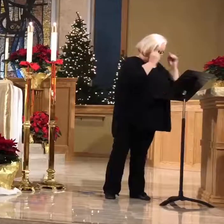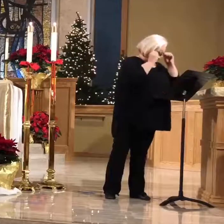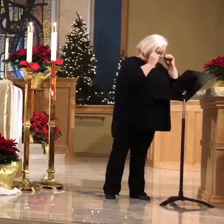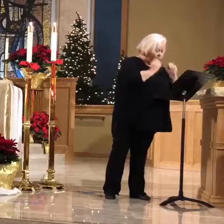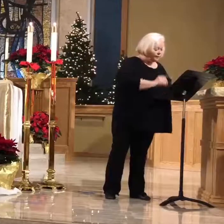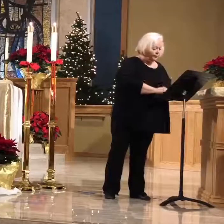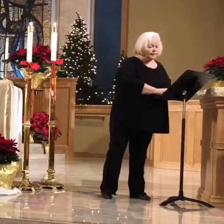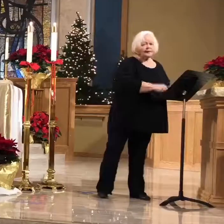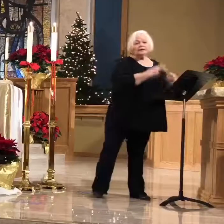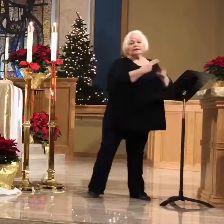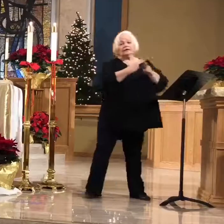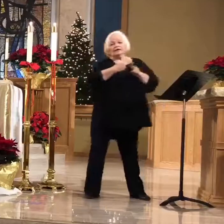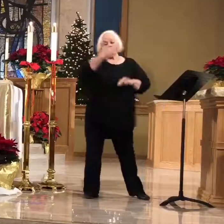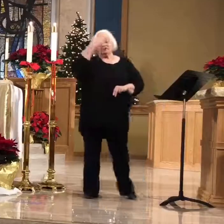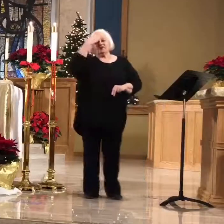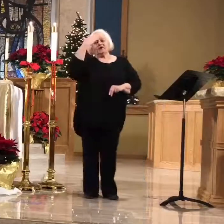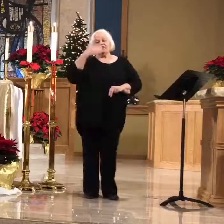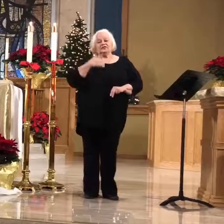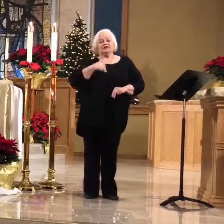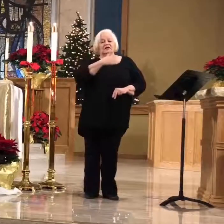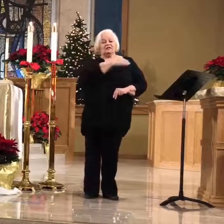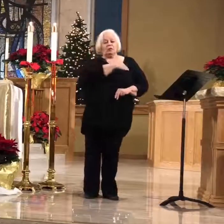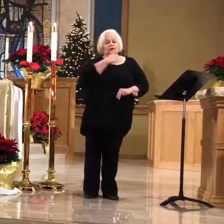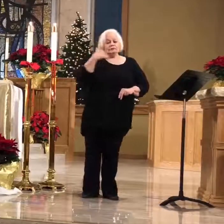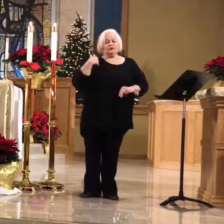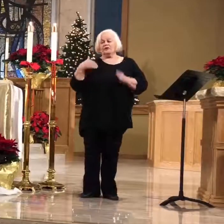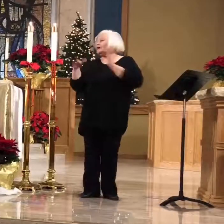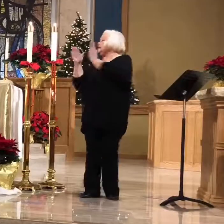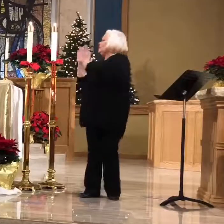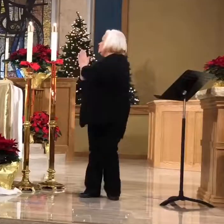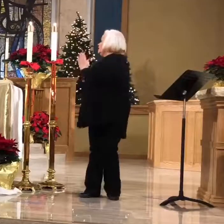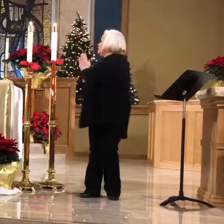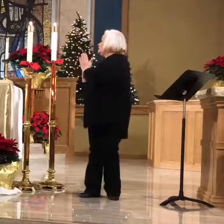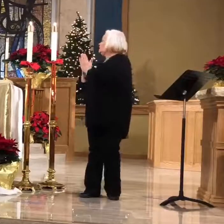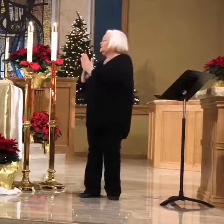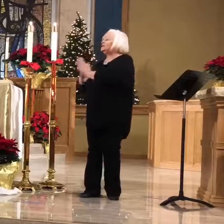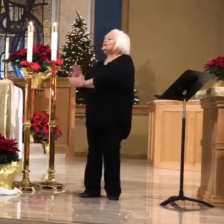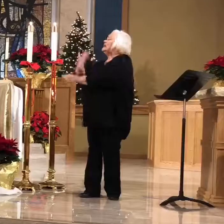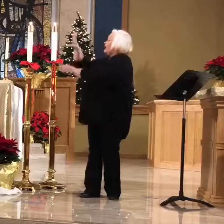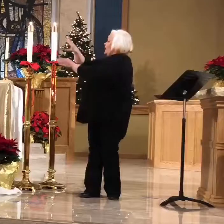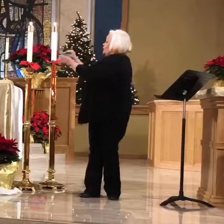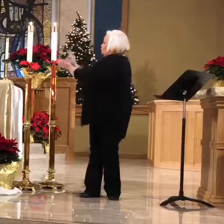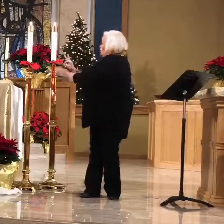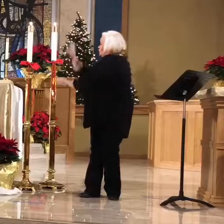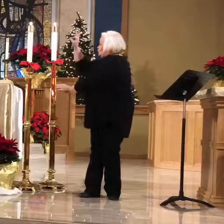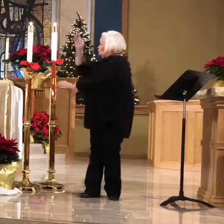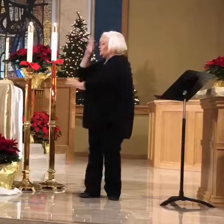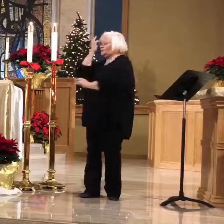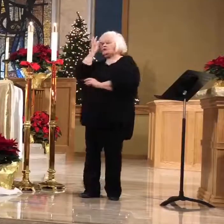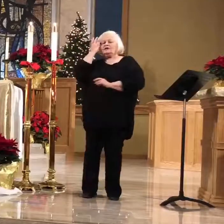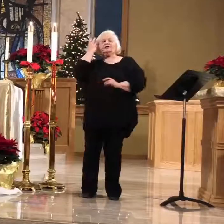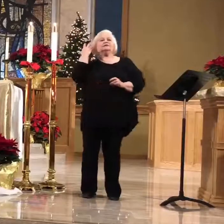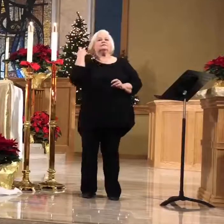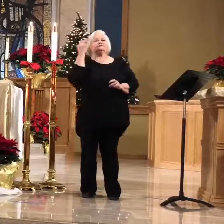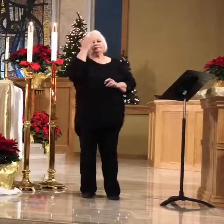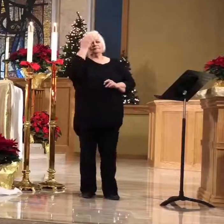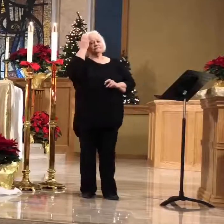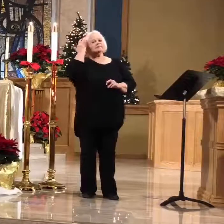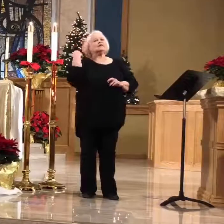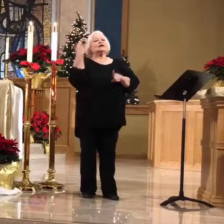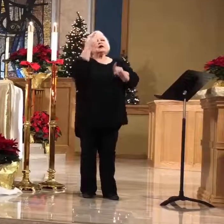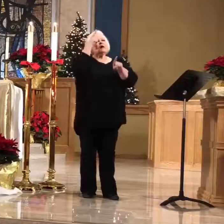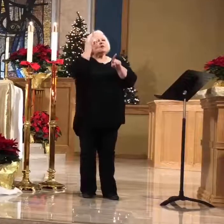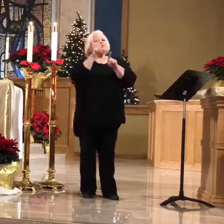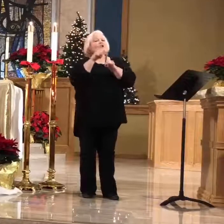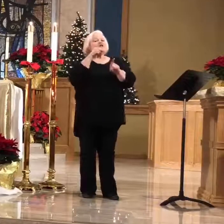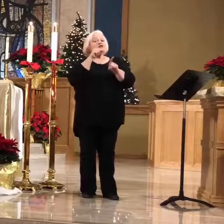In the name of the Father, and of the Son, and of the Holy Spirit. Amen. The Lord be with you. And with your spirit. Brothers and